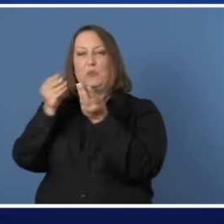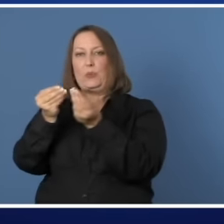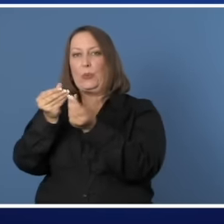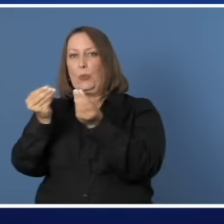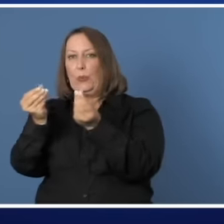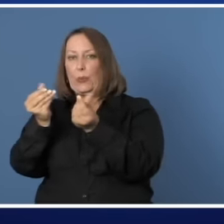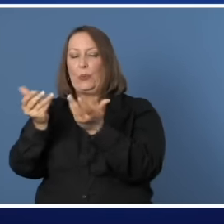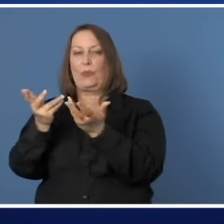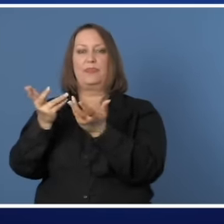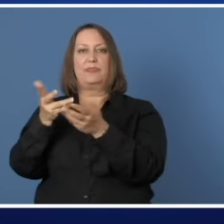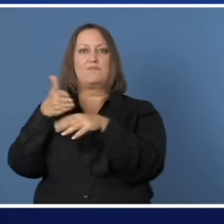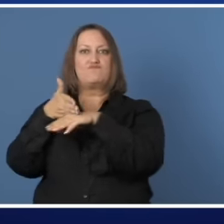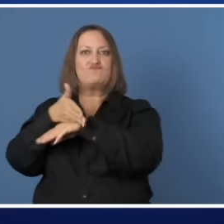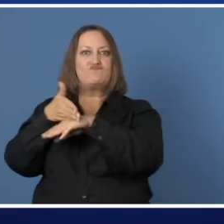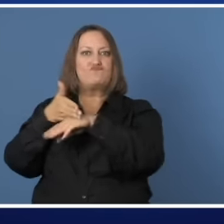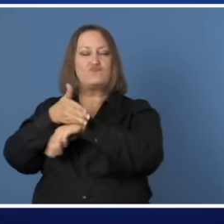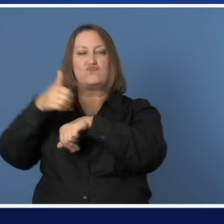with water.